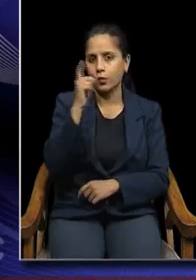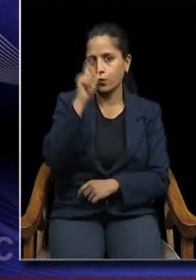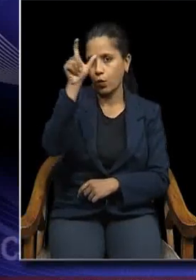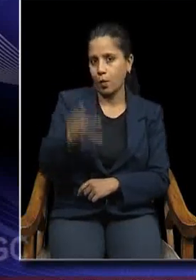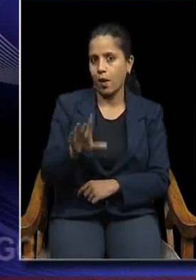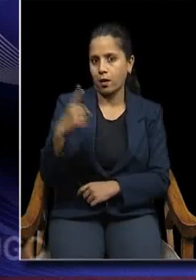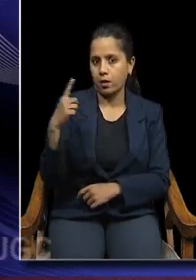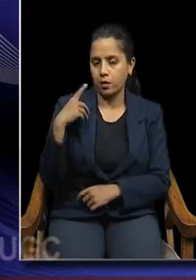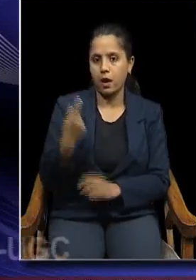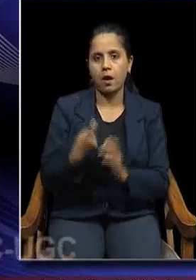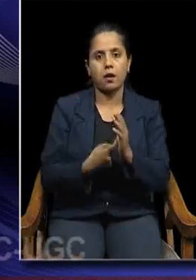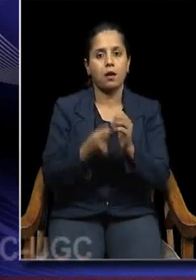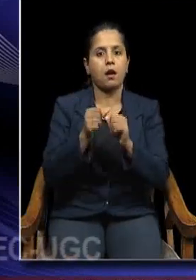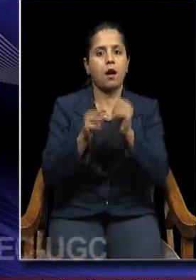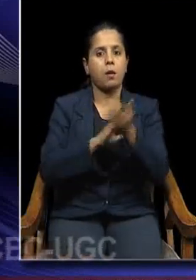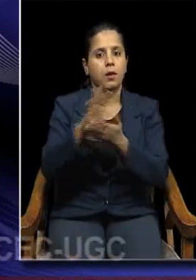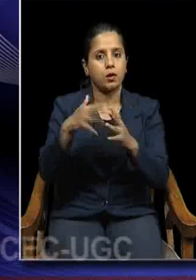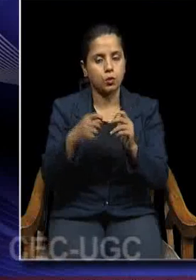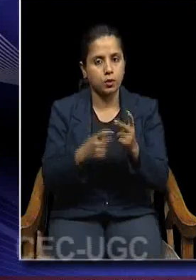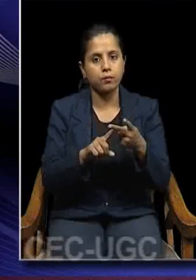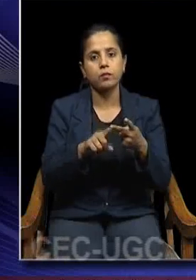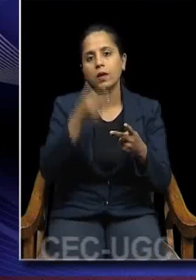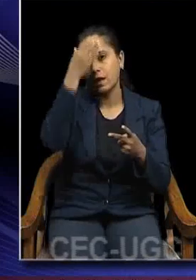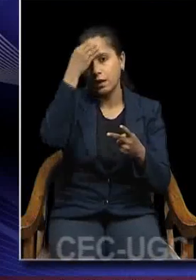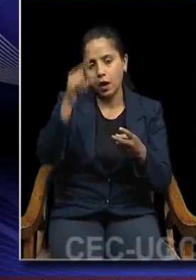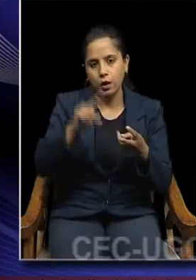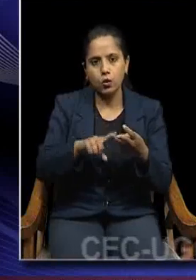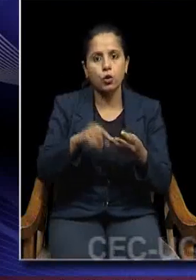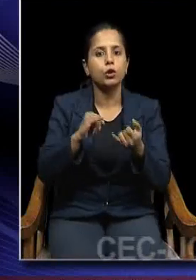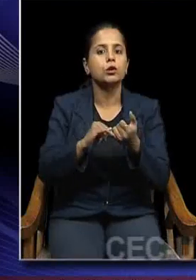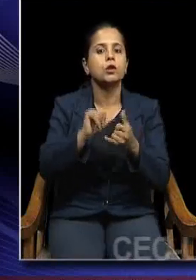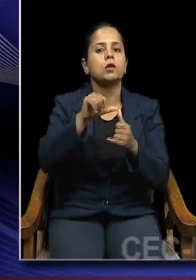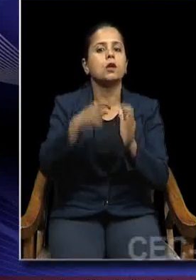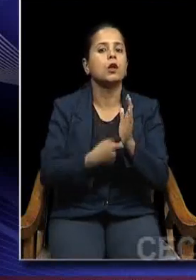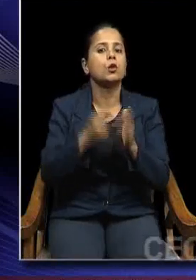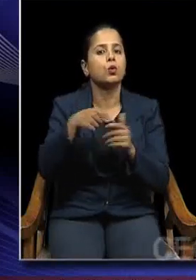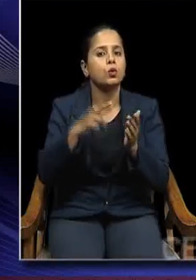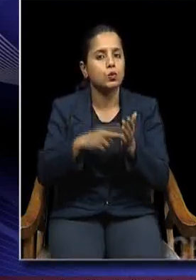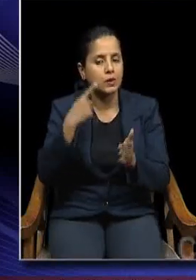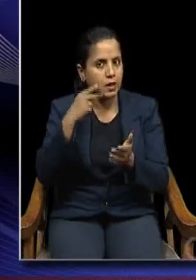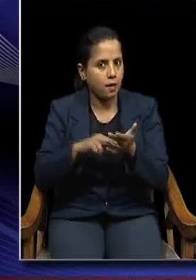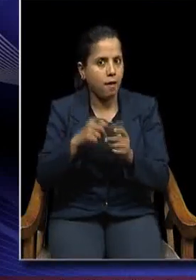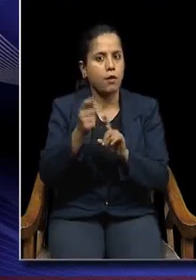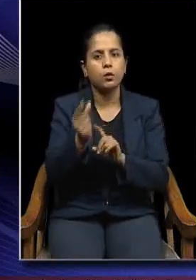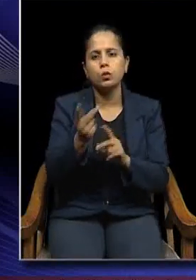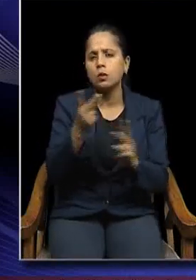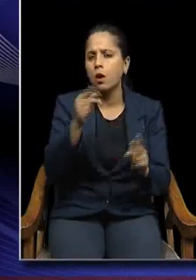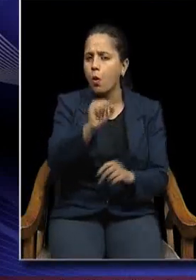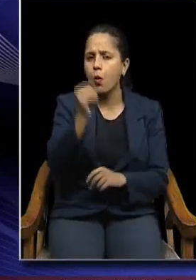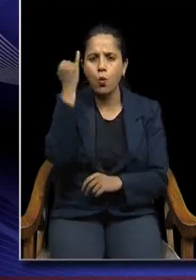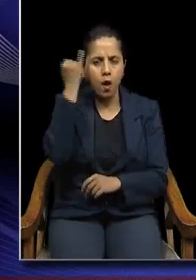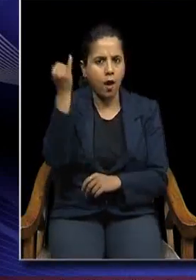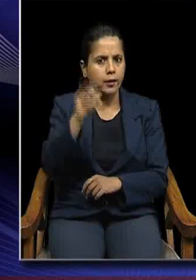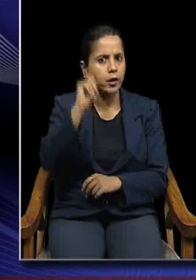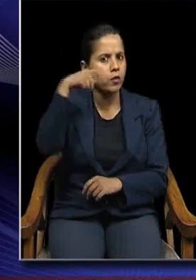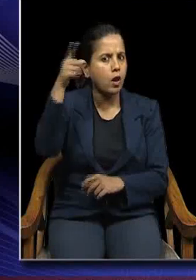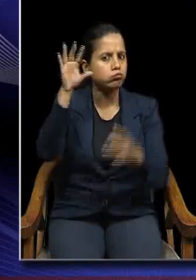like Rameshwari Nehru or Sarojini Naidu, both of them, those who had their own ideas with regard to